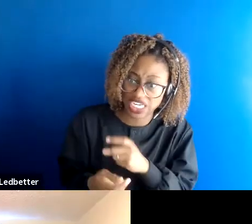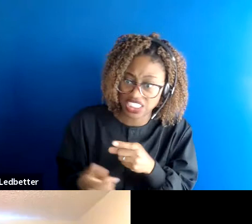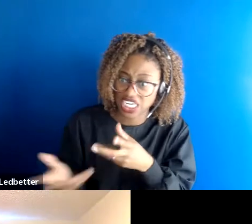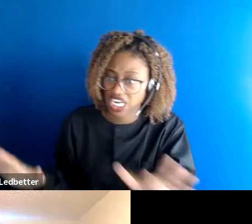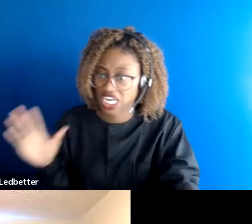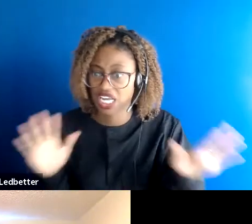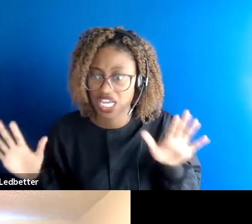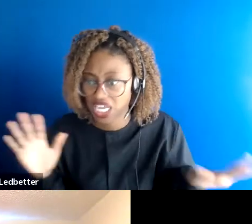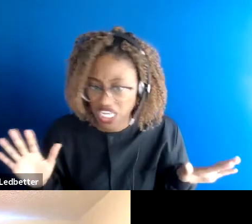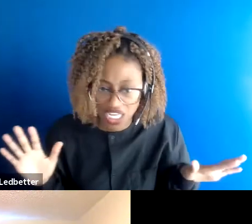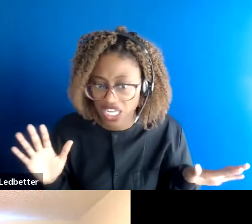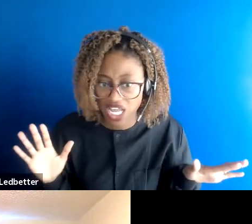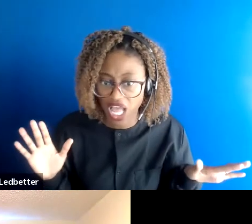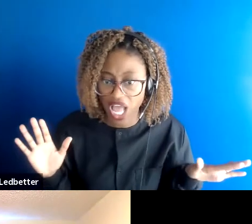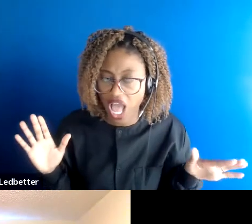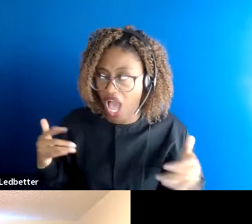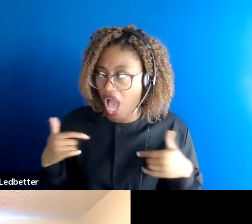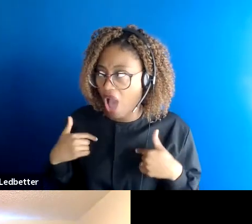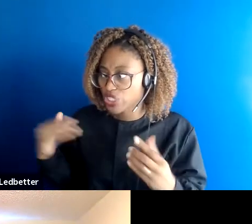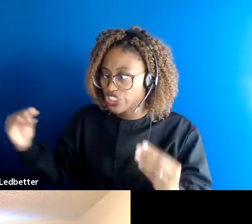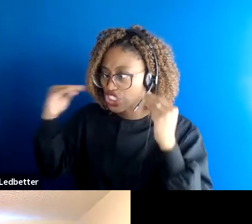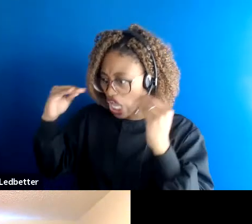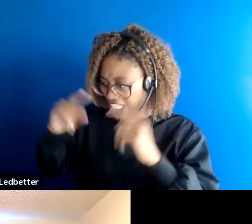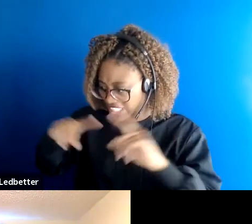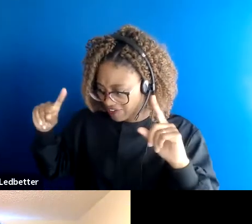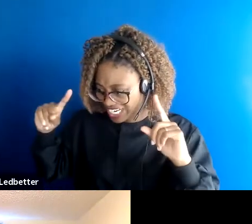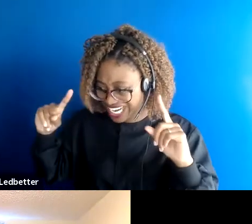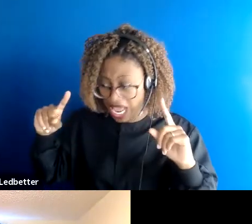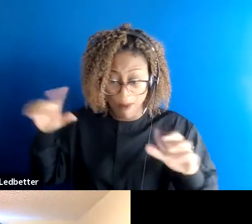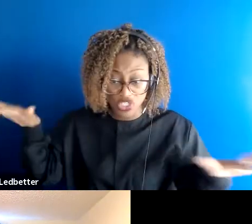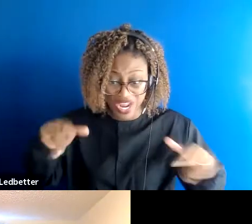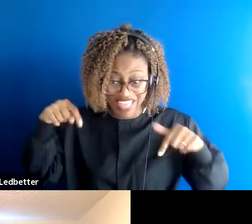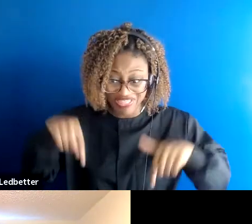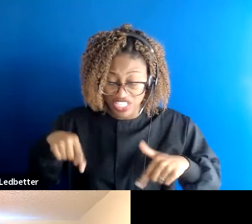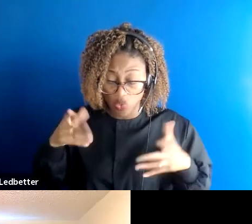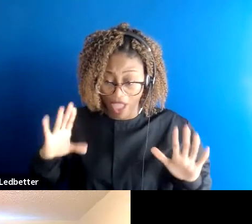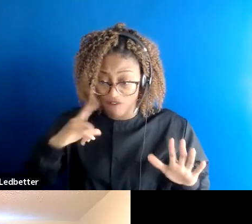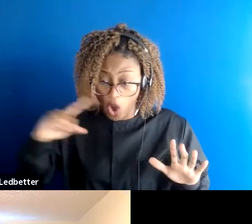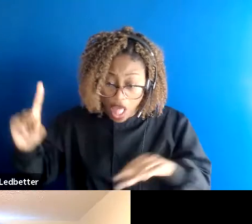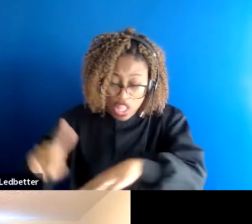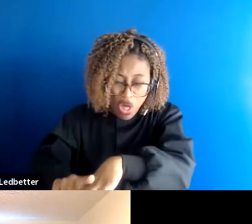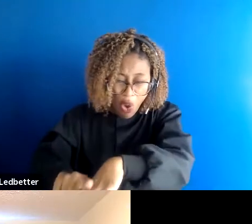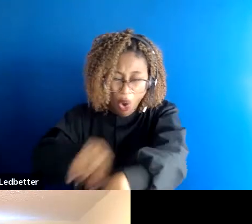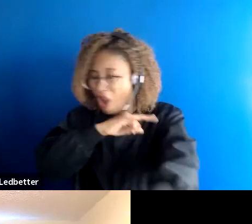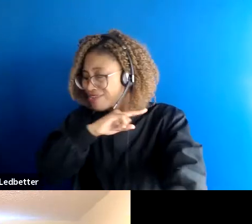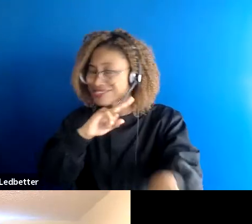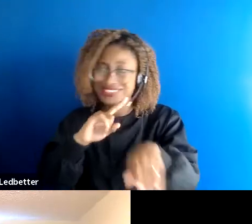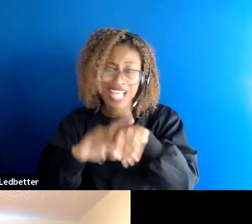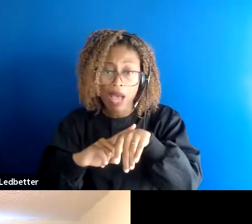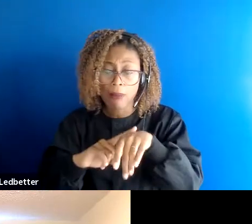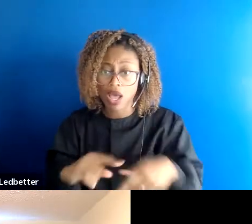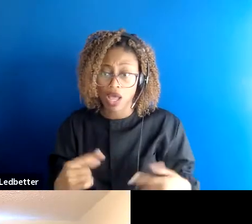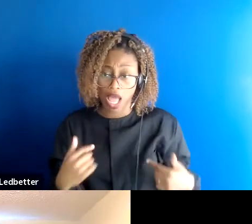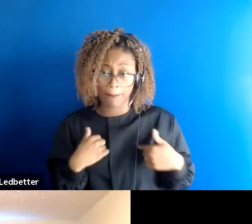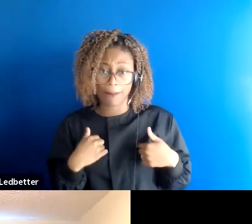changing from how they were conditioned to see the world, how they were conditioned to see themselves, what they have, when we go back to things like what